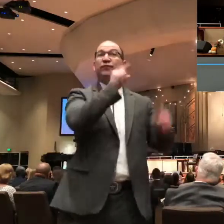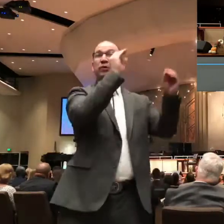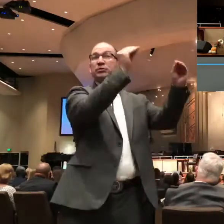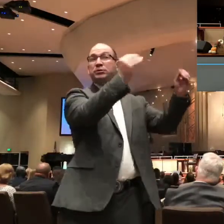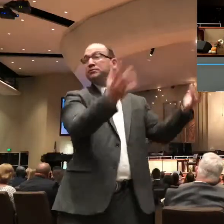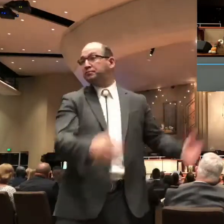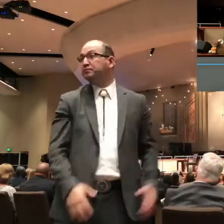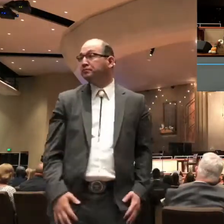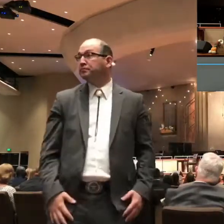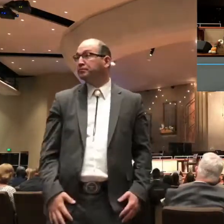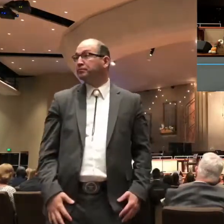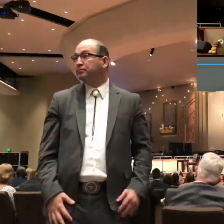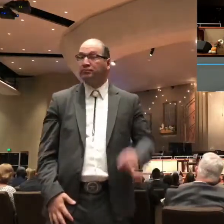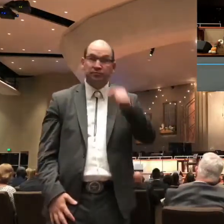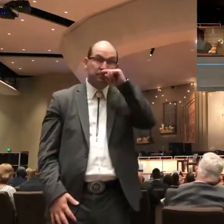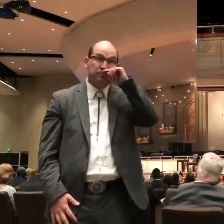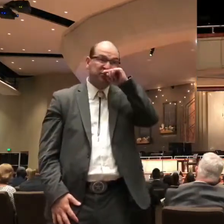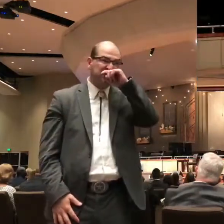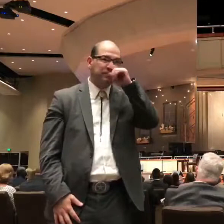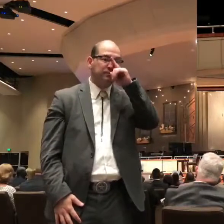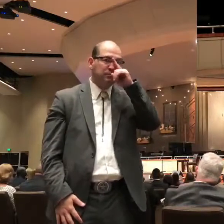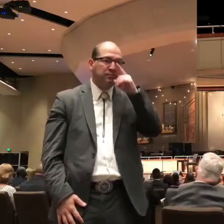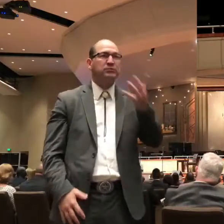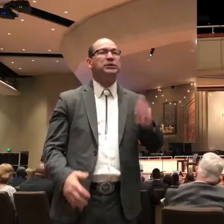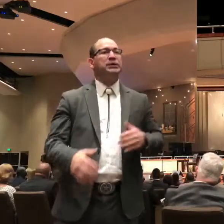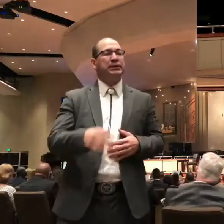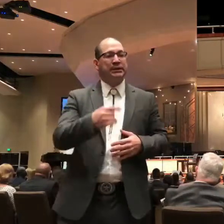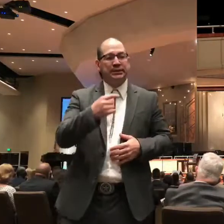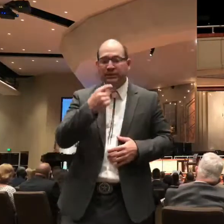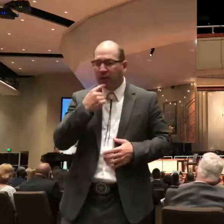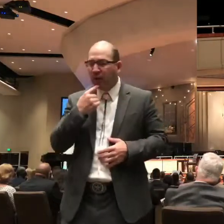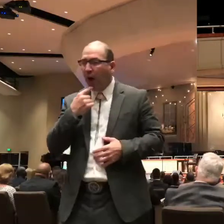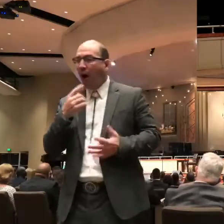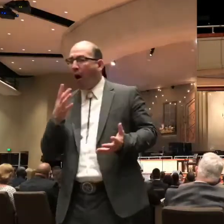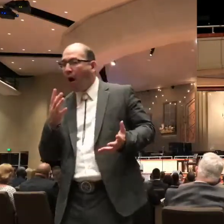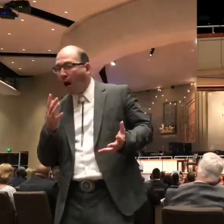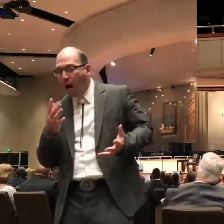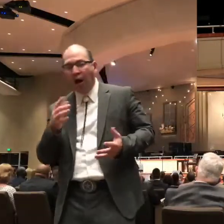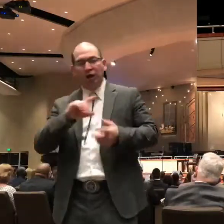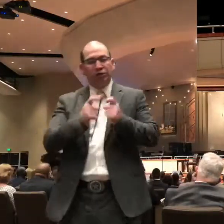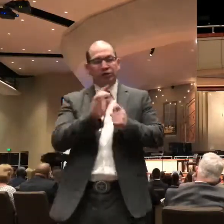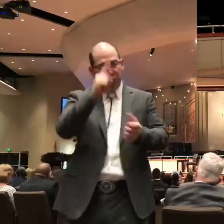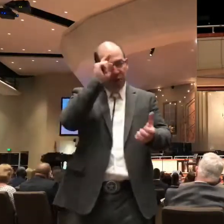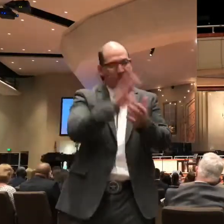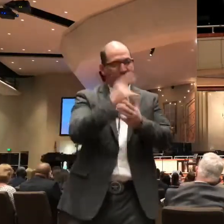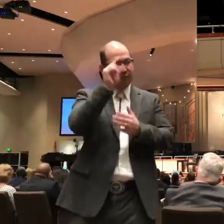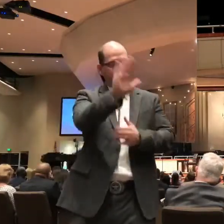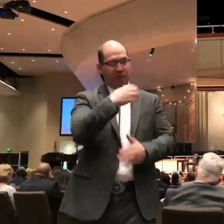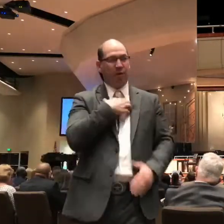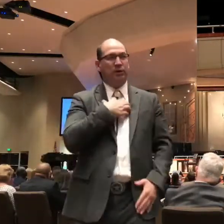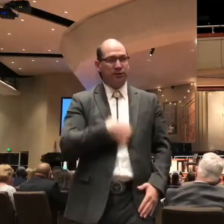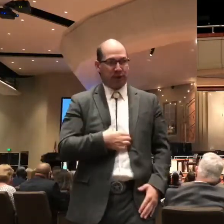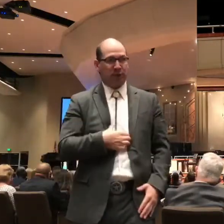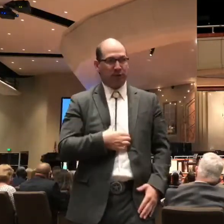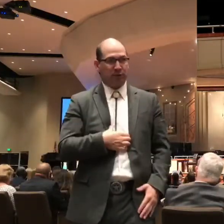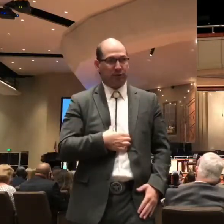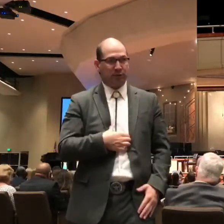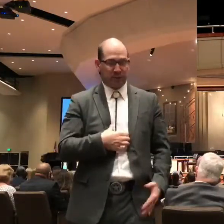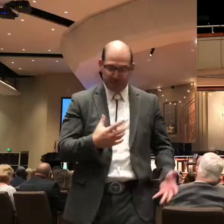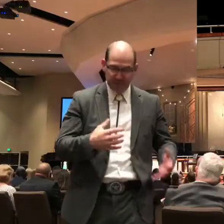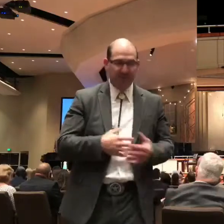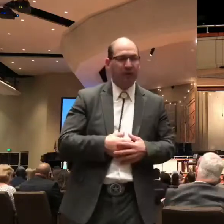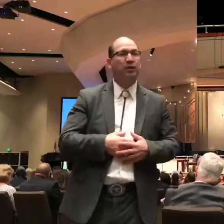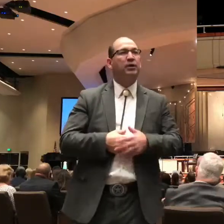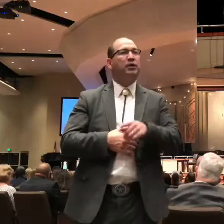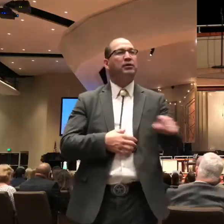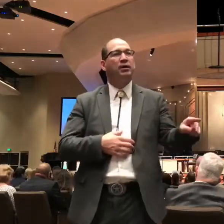teacher. Accommodating theology to their lifestyle, they continue learning more and more. One of the characteristics of false teachers, they always